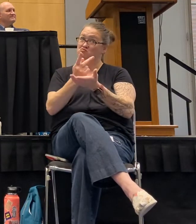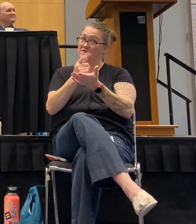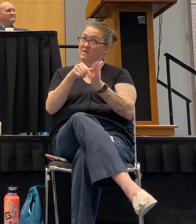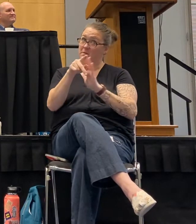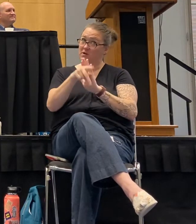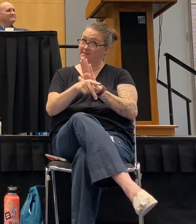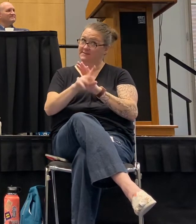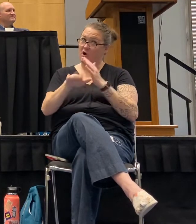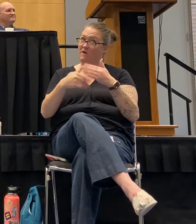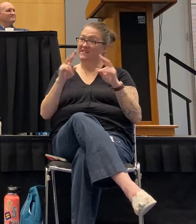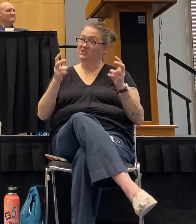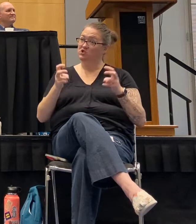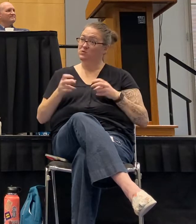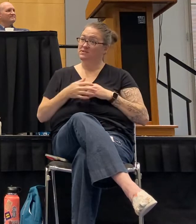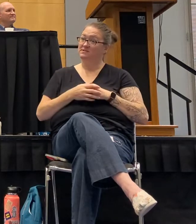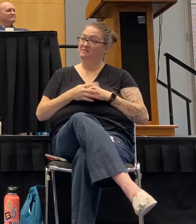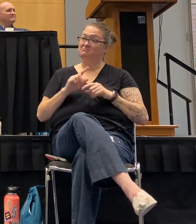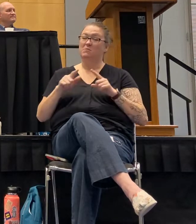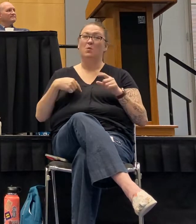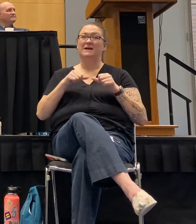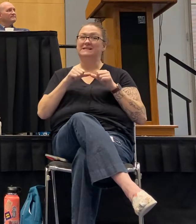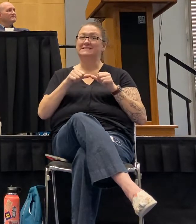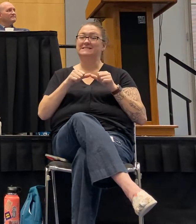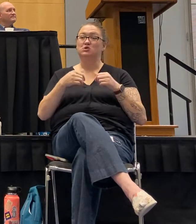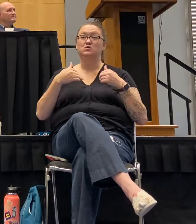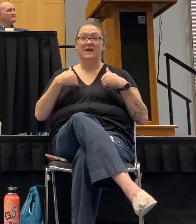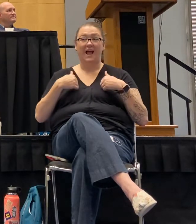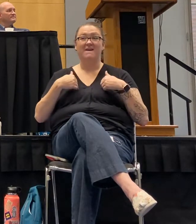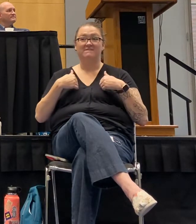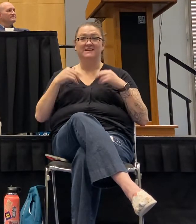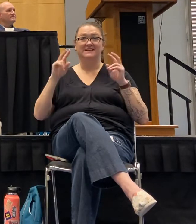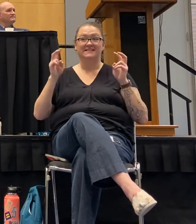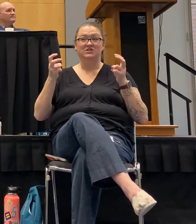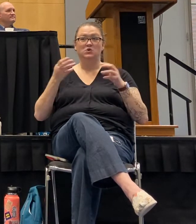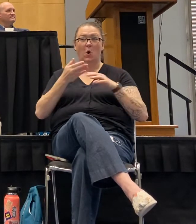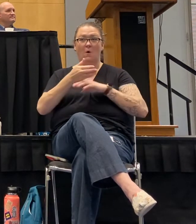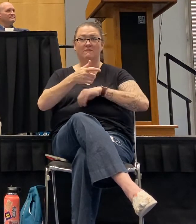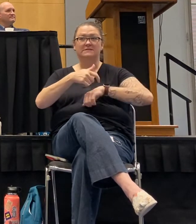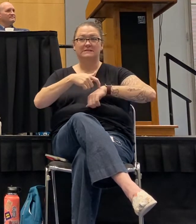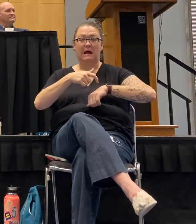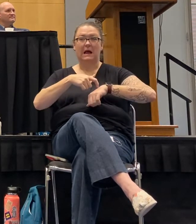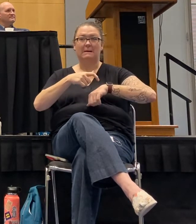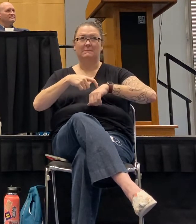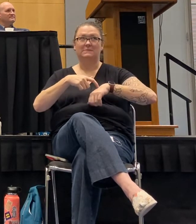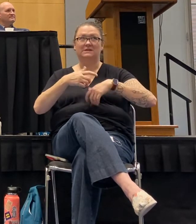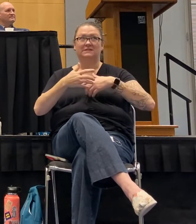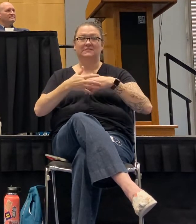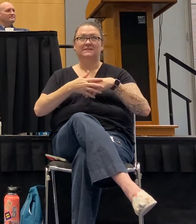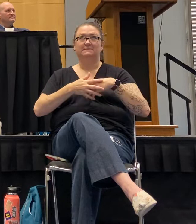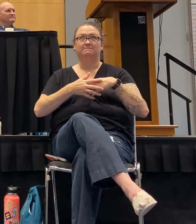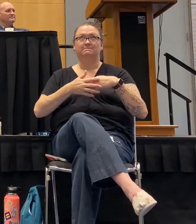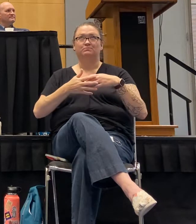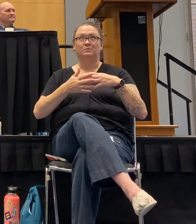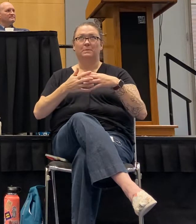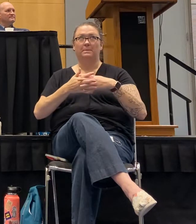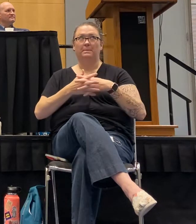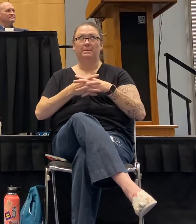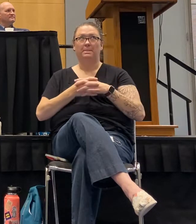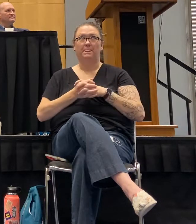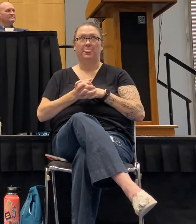issues that we had. But we continued to have issues over time to the point where,